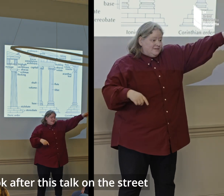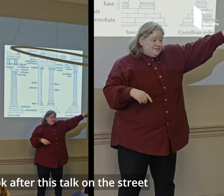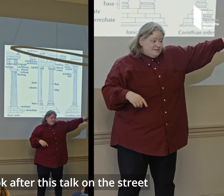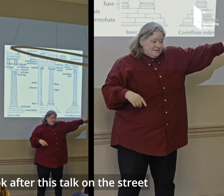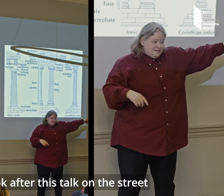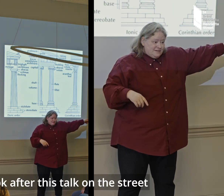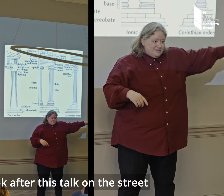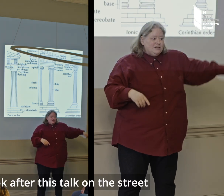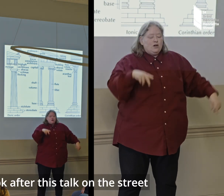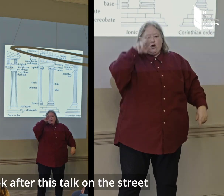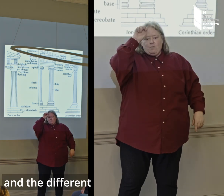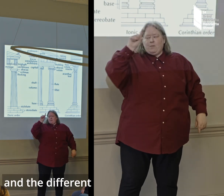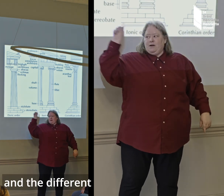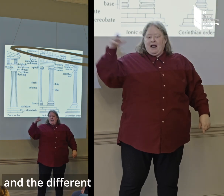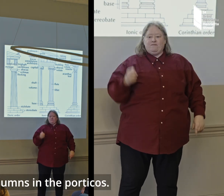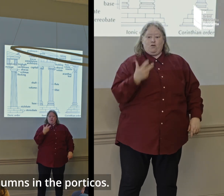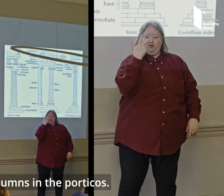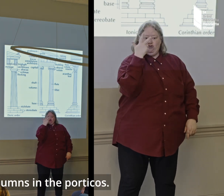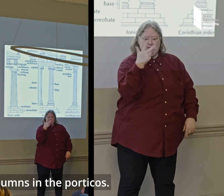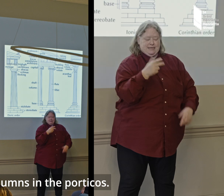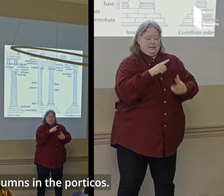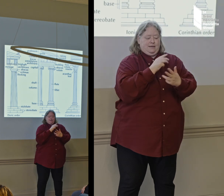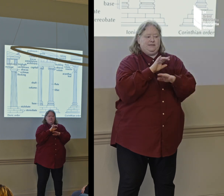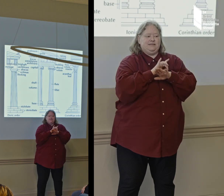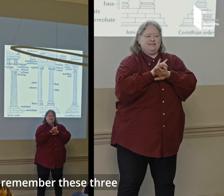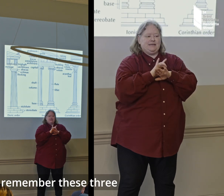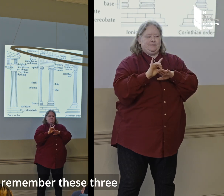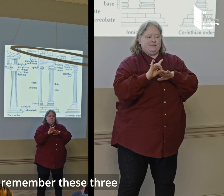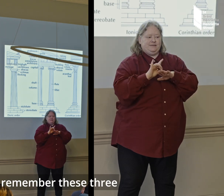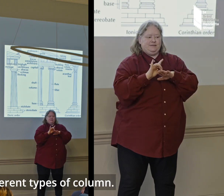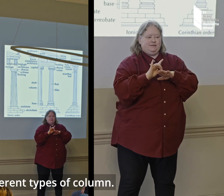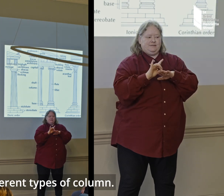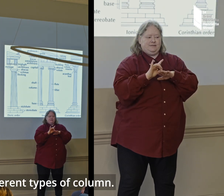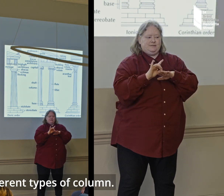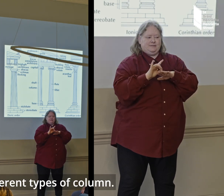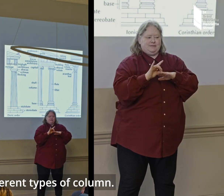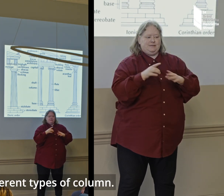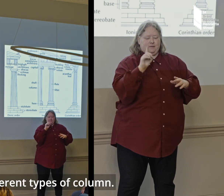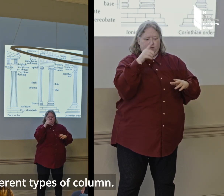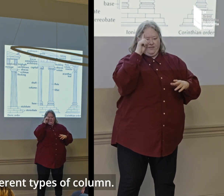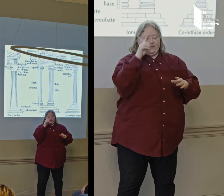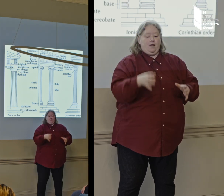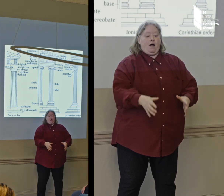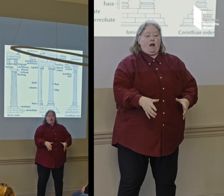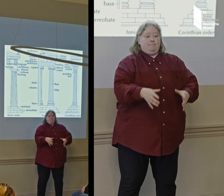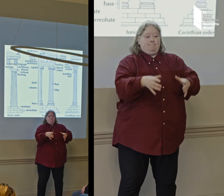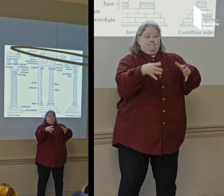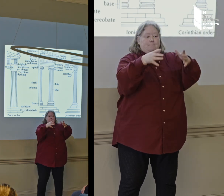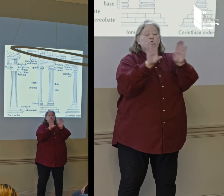Have a look after this talk on the street and the different columns in the porticos. And remember these 3 different types of column.